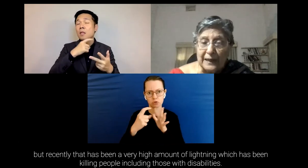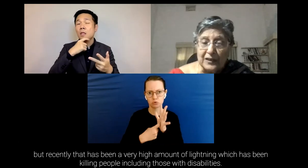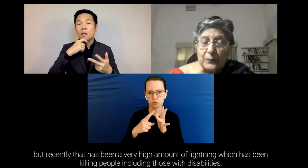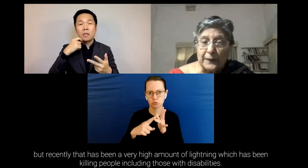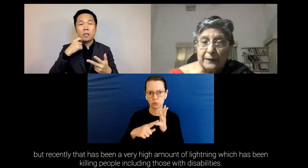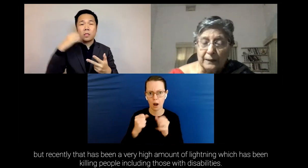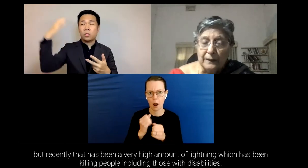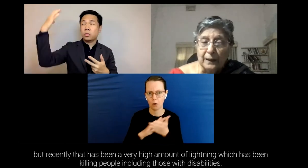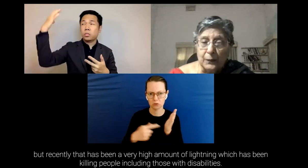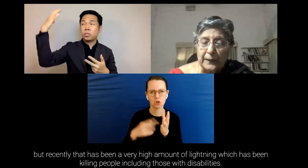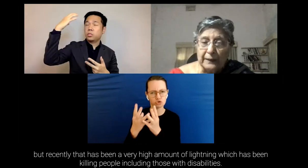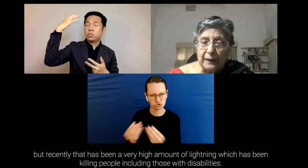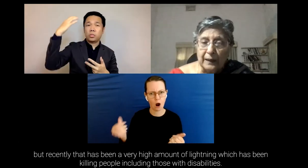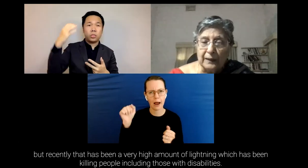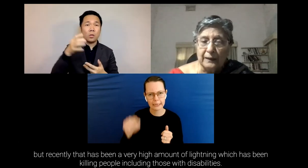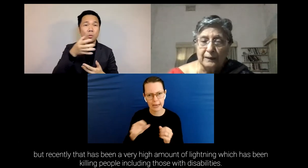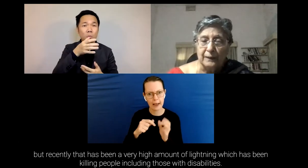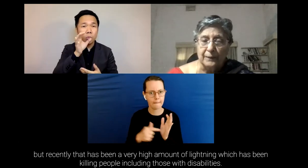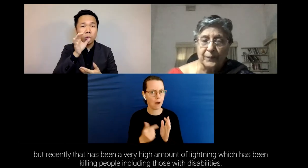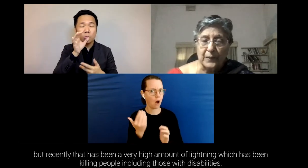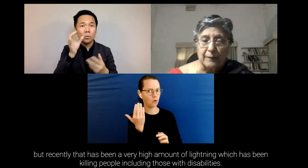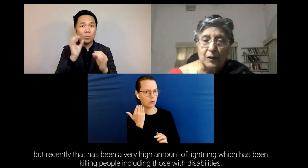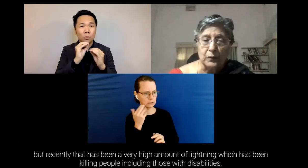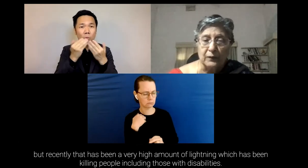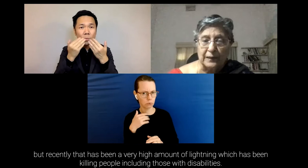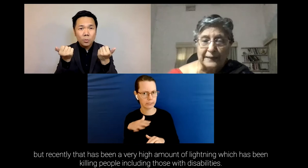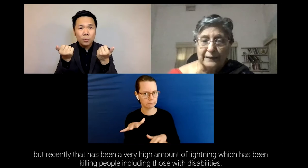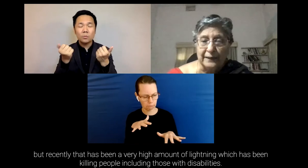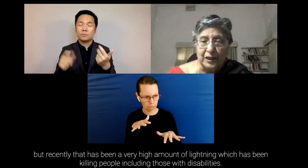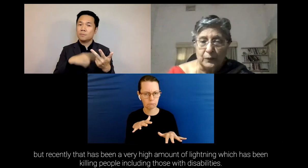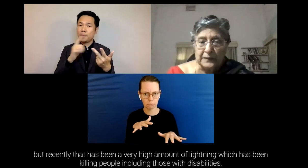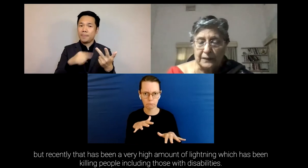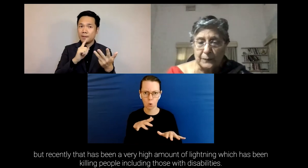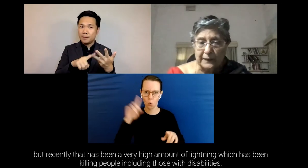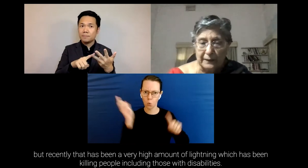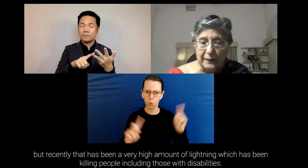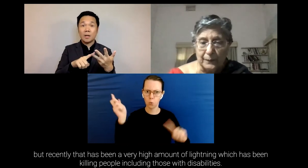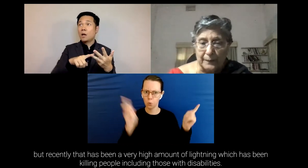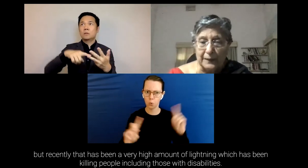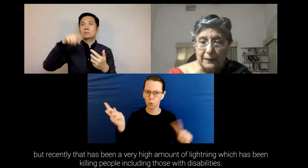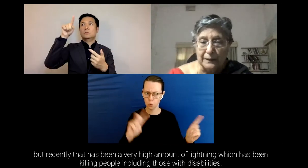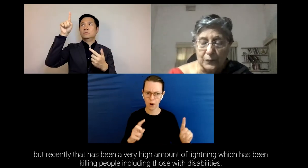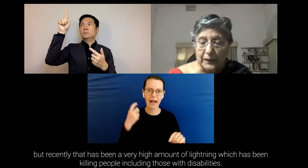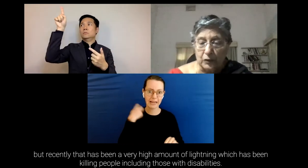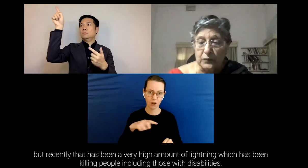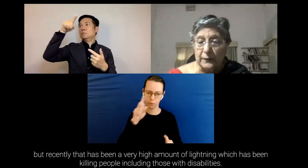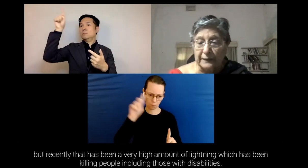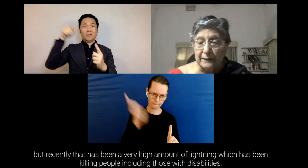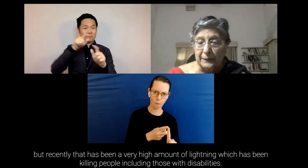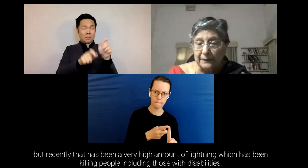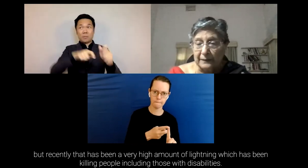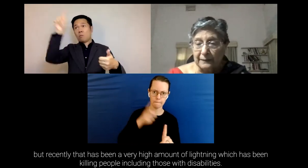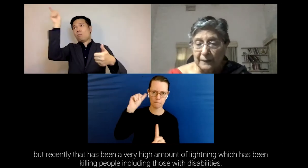there has been a very high amount of lightning, which has been killing people, including those